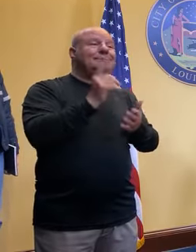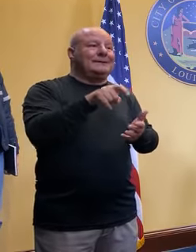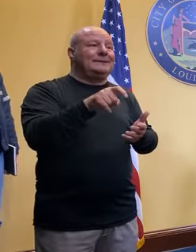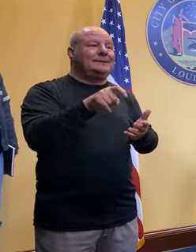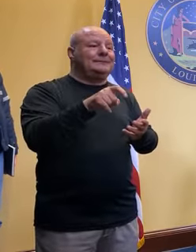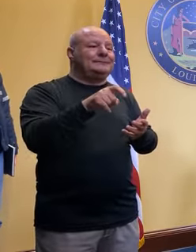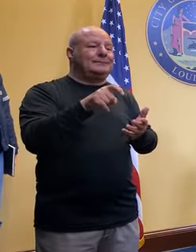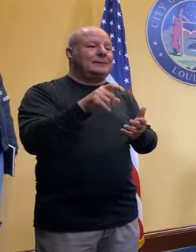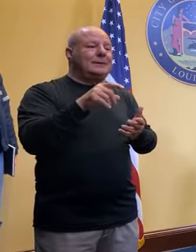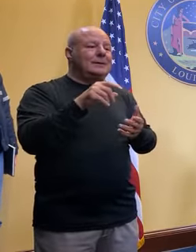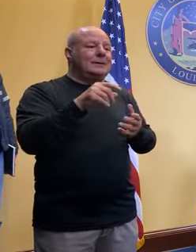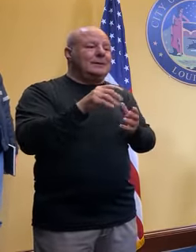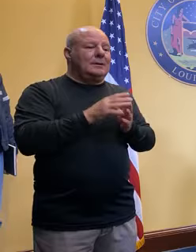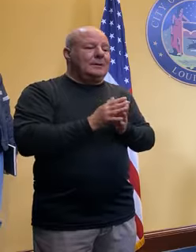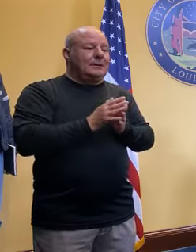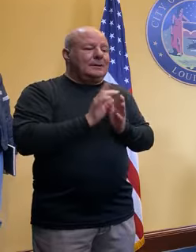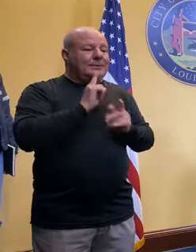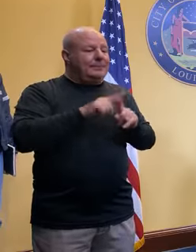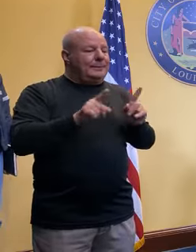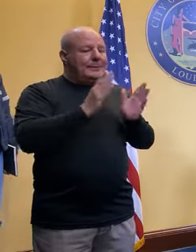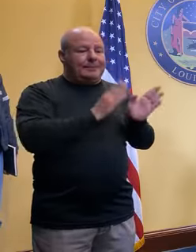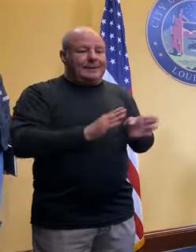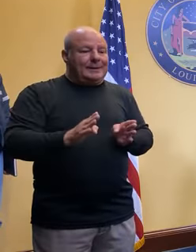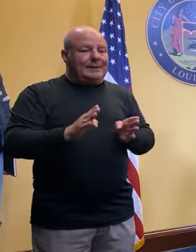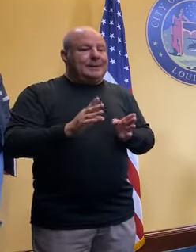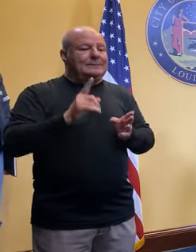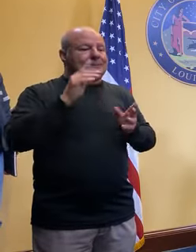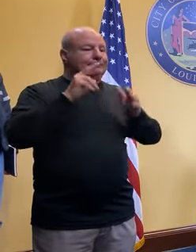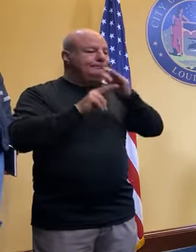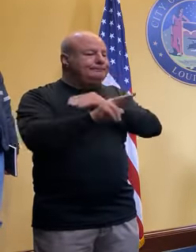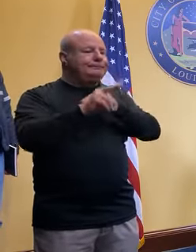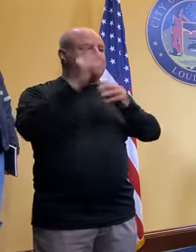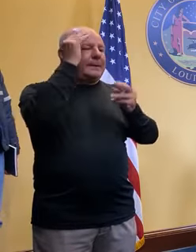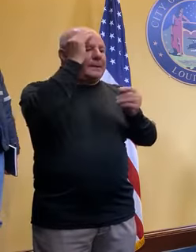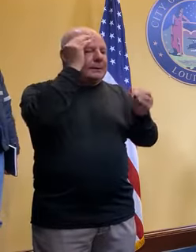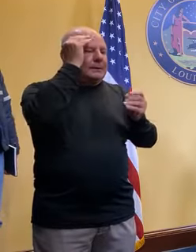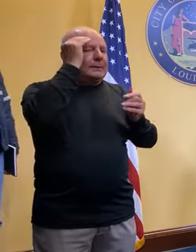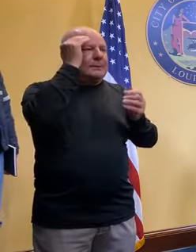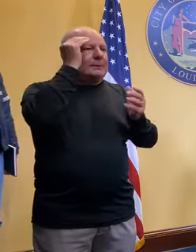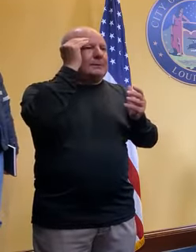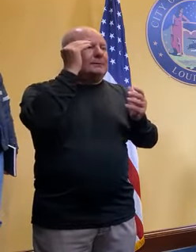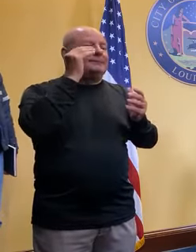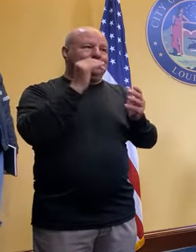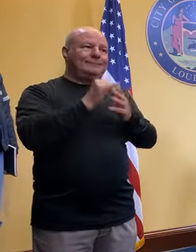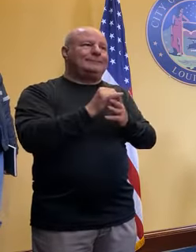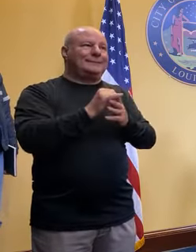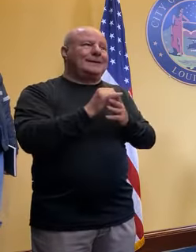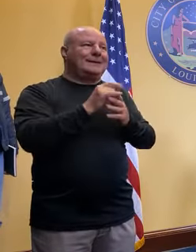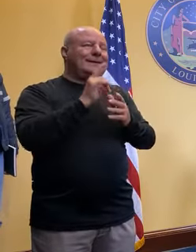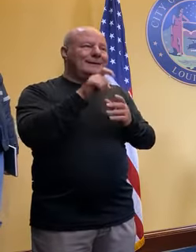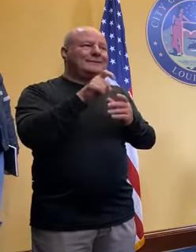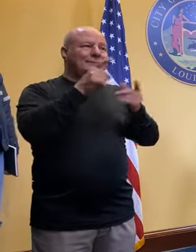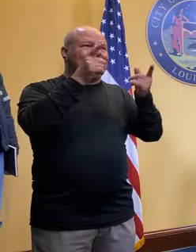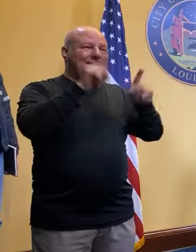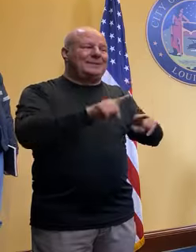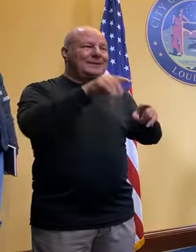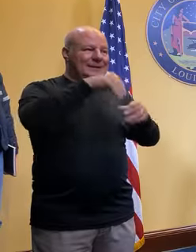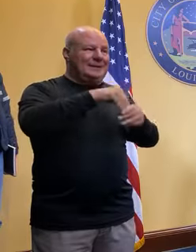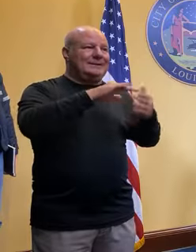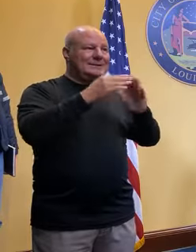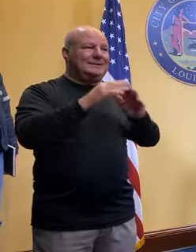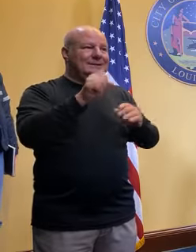but the plans and of course, the forward thinking and progressive thinking is where it needs to be in the